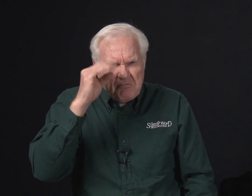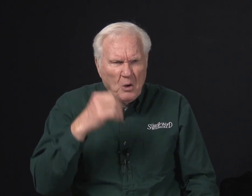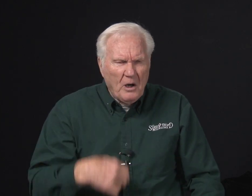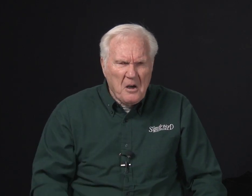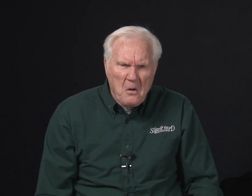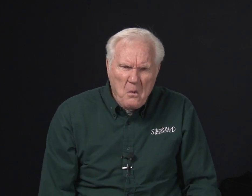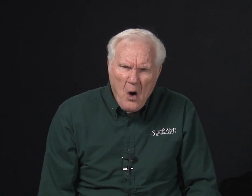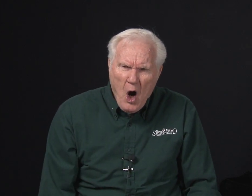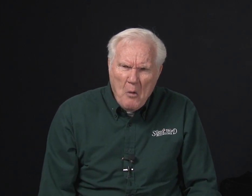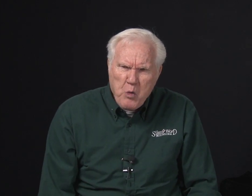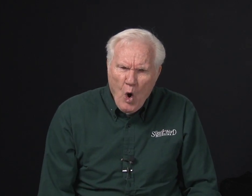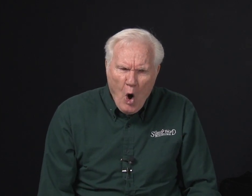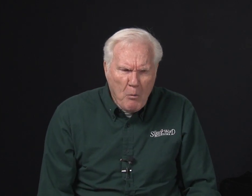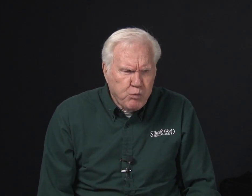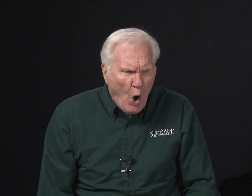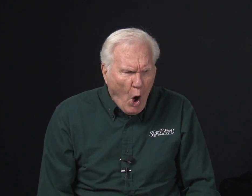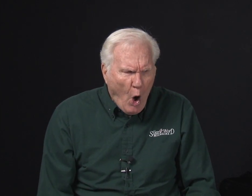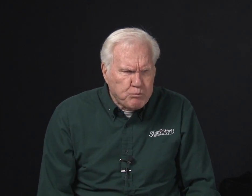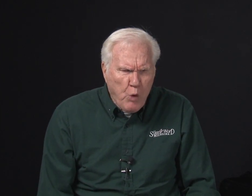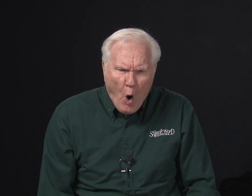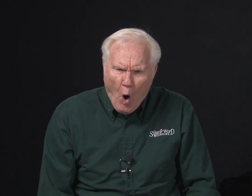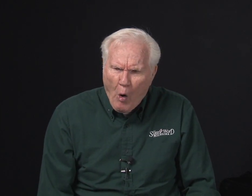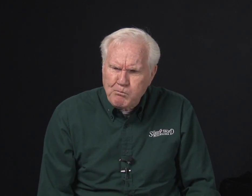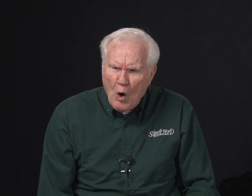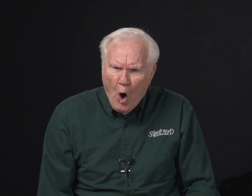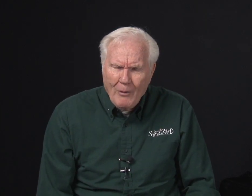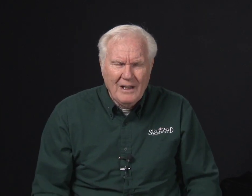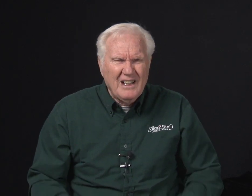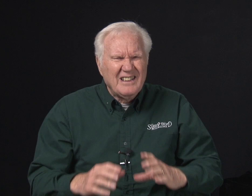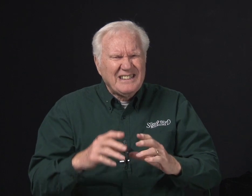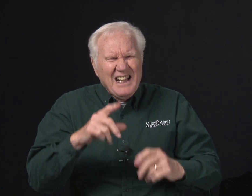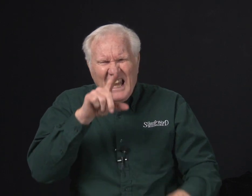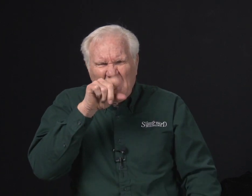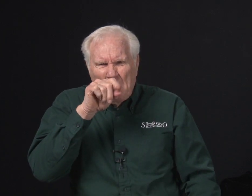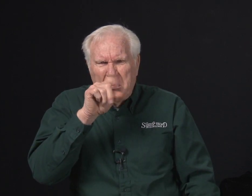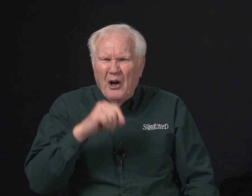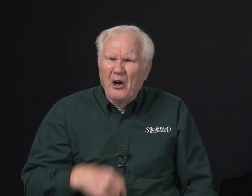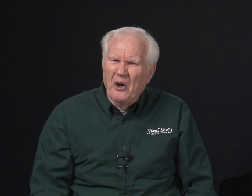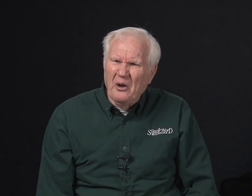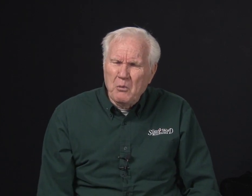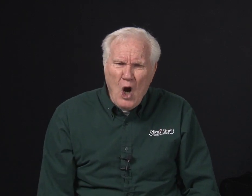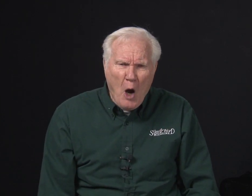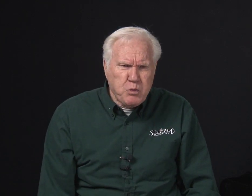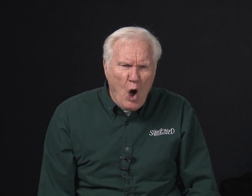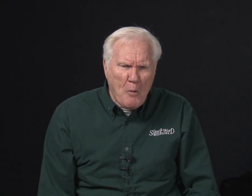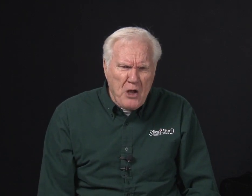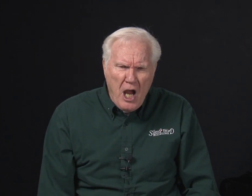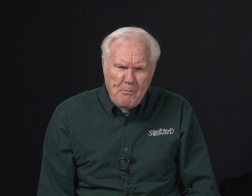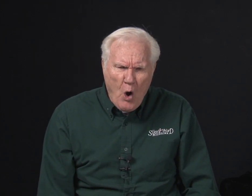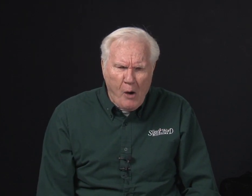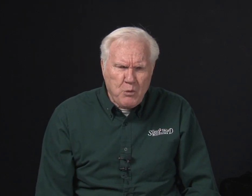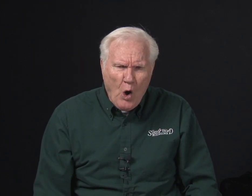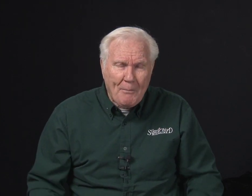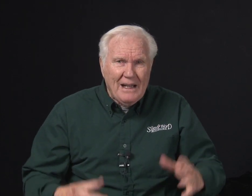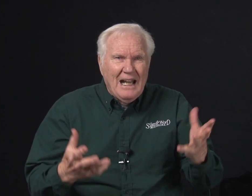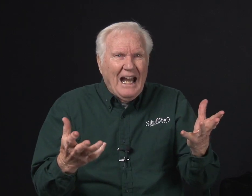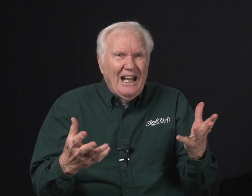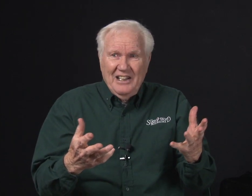boy. Whoop, whoop, whoop, whoop, whoop. Sounded like a bird. Whoop, whoop, yip, whoop, whoop.